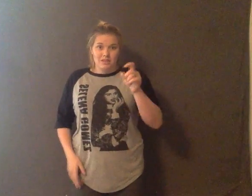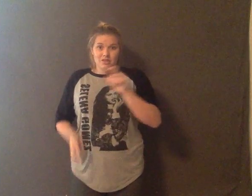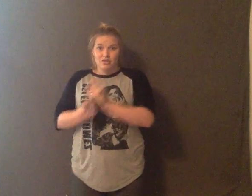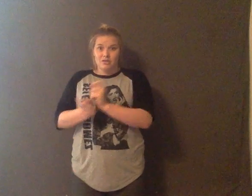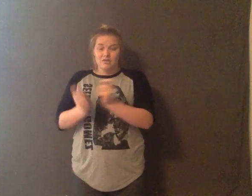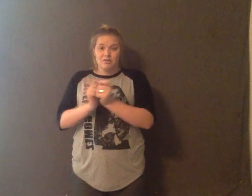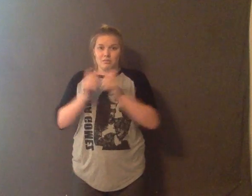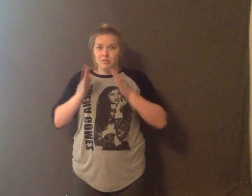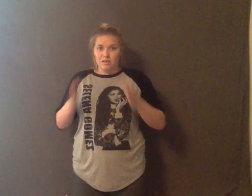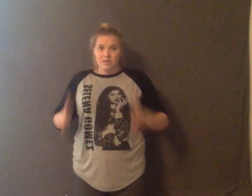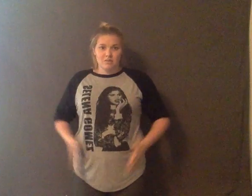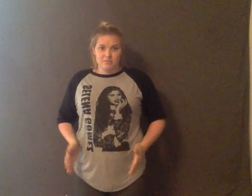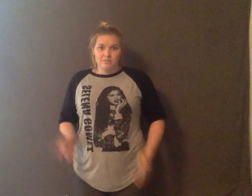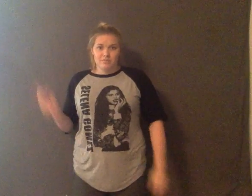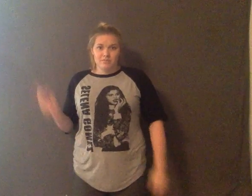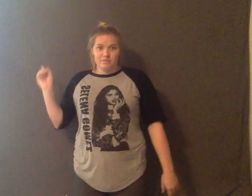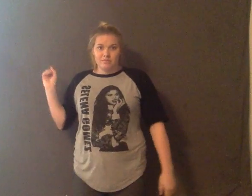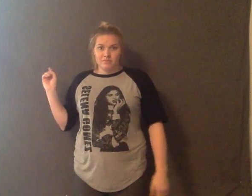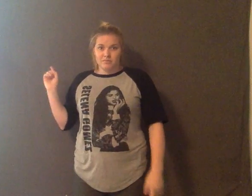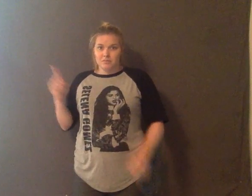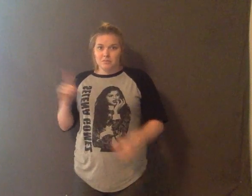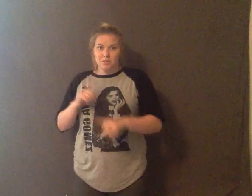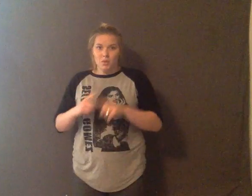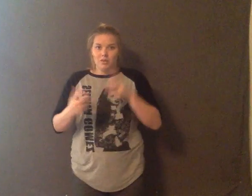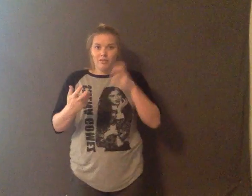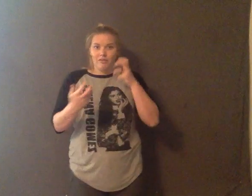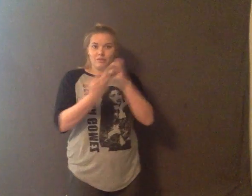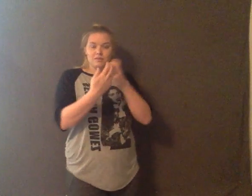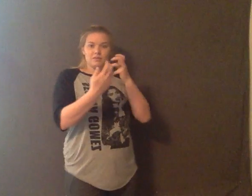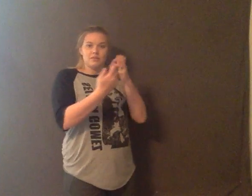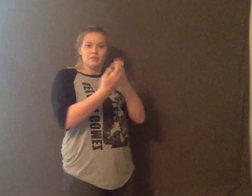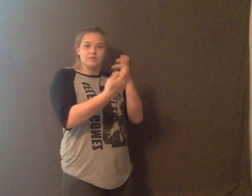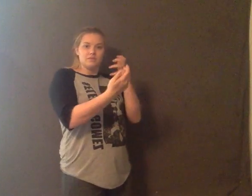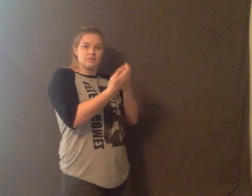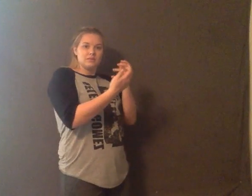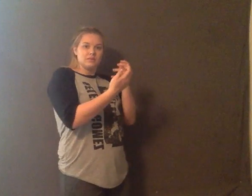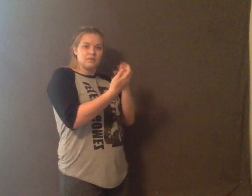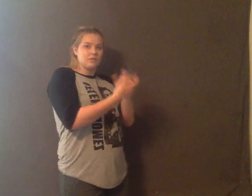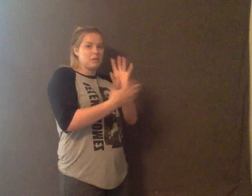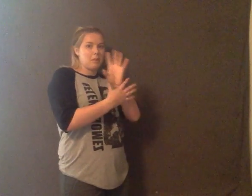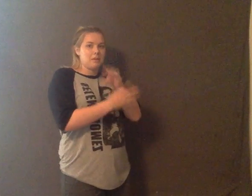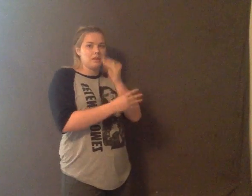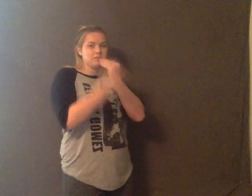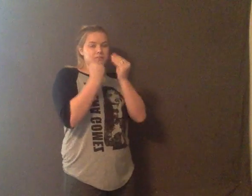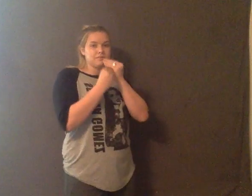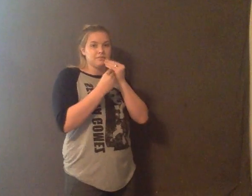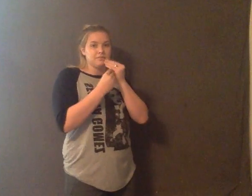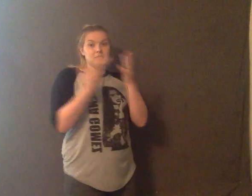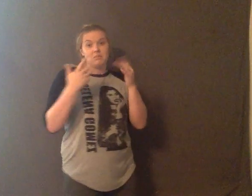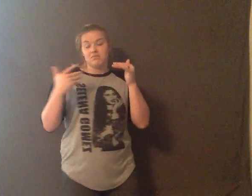and appearance quite a lot. But we fit every requirement of a frugivore. We may behave like omnivores, but anatomically,